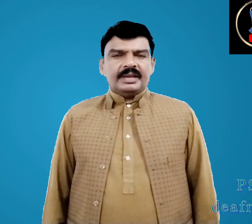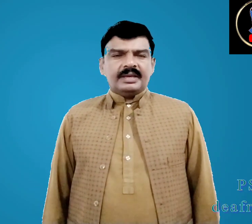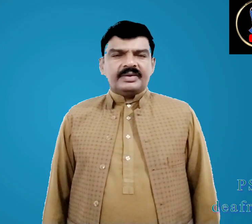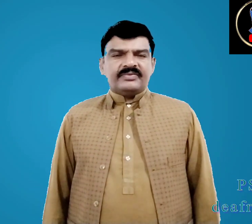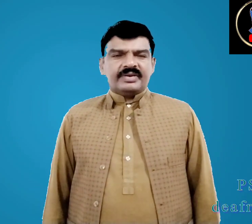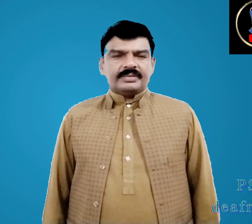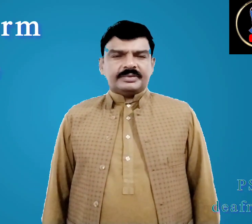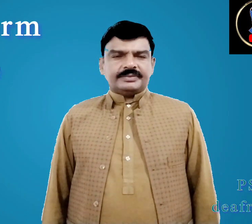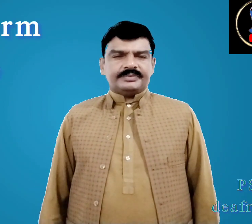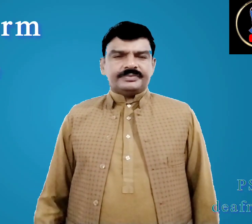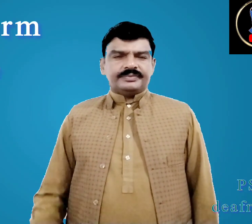ringworm,